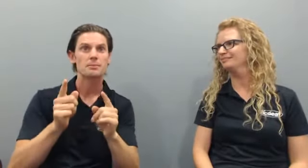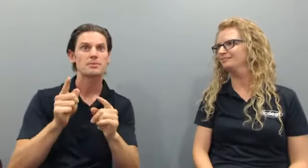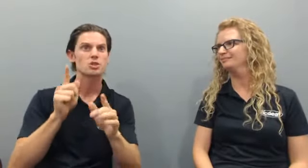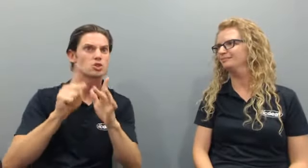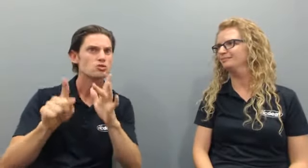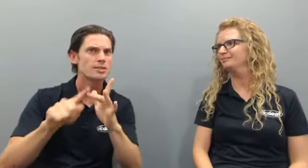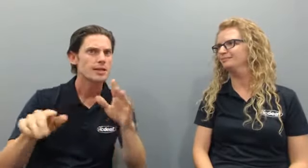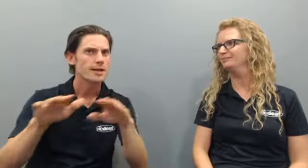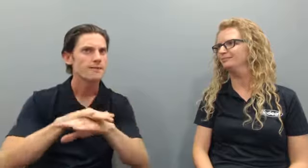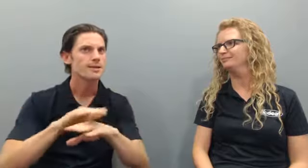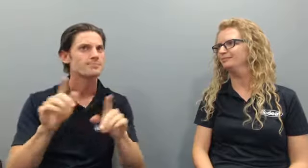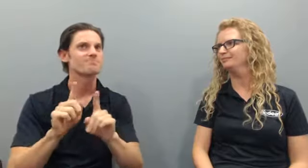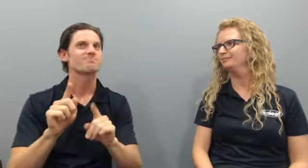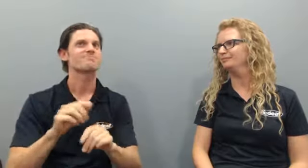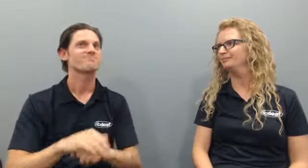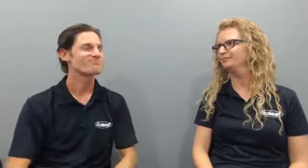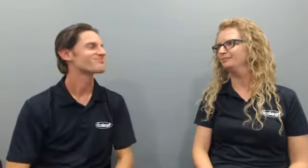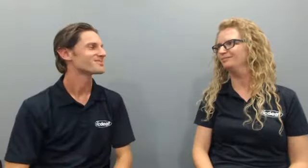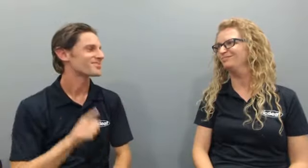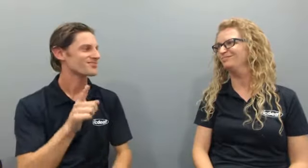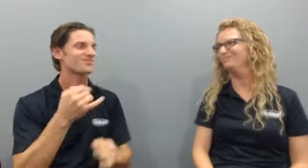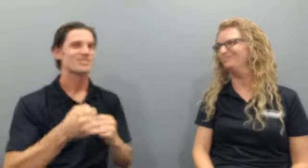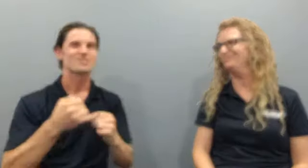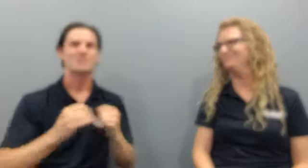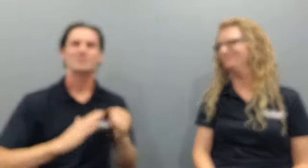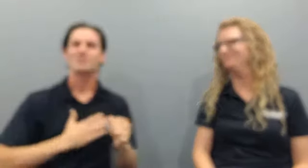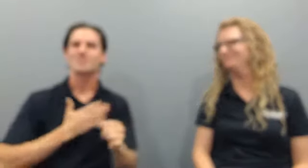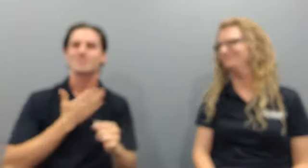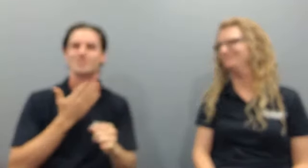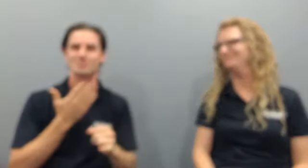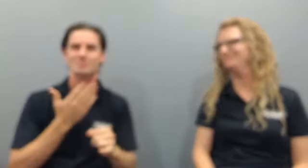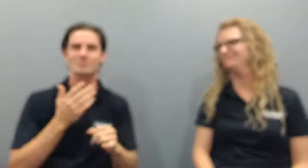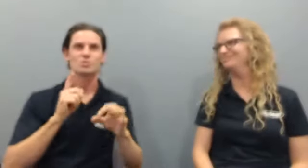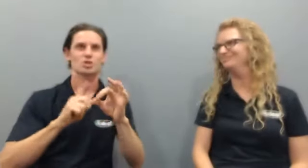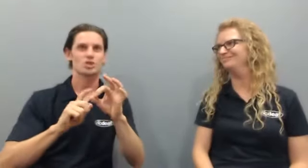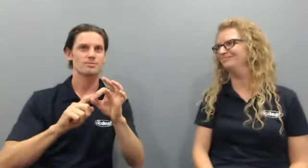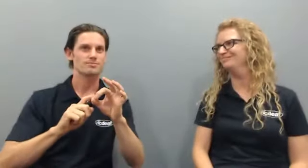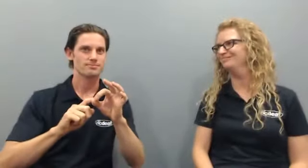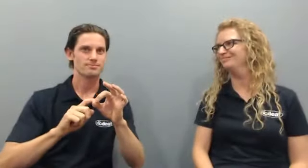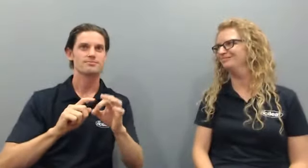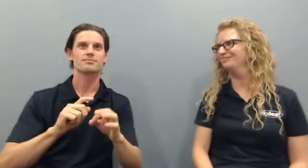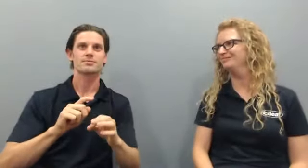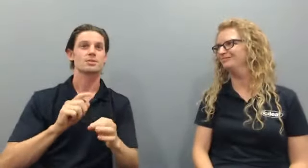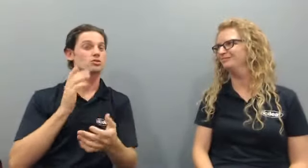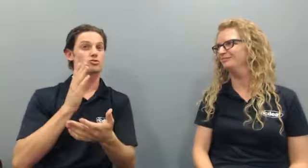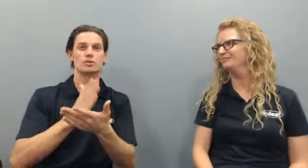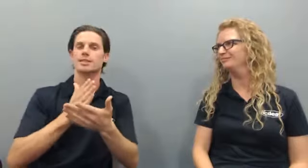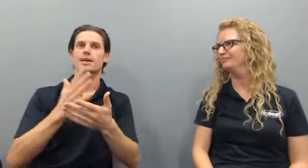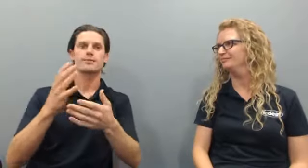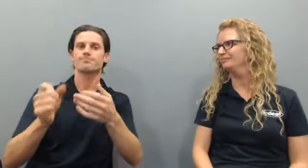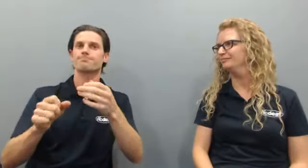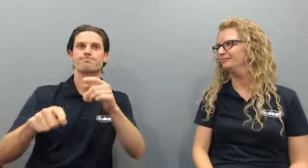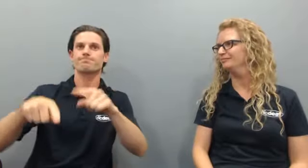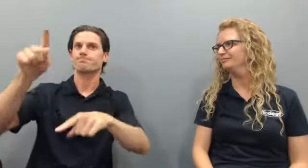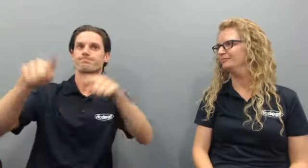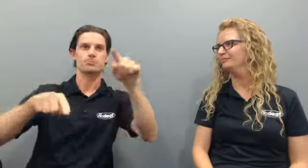Because sometimes, you know, you're not sure about what insurance covers. And that's a very interesting question. And